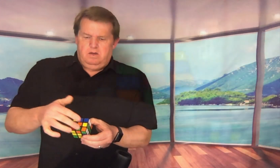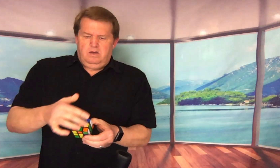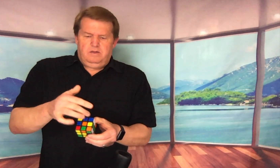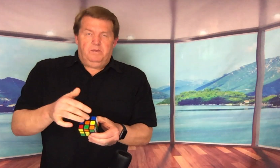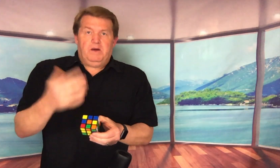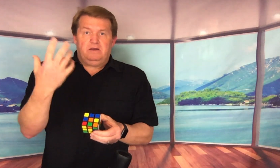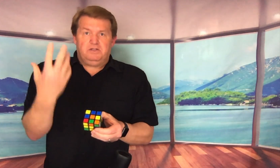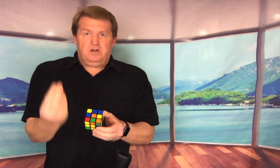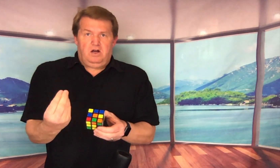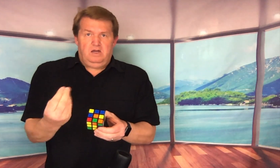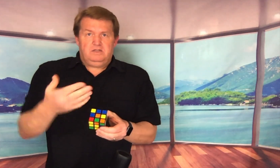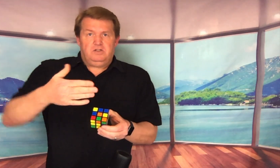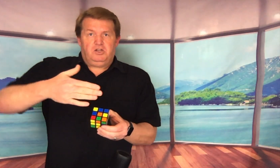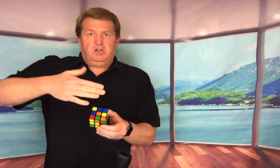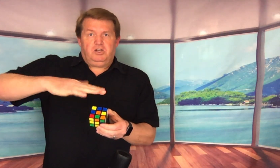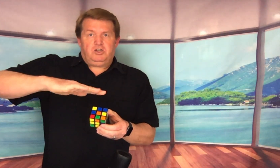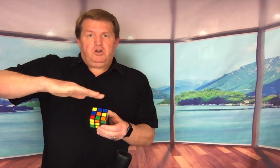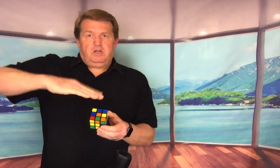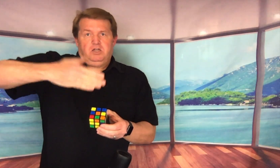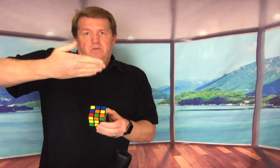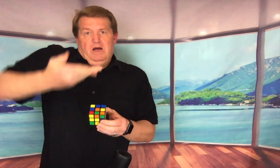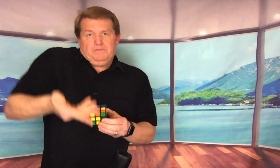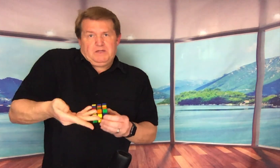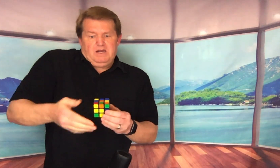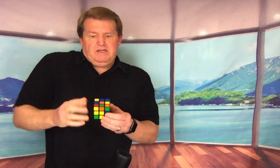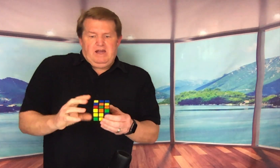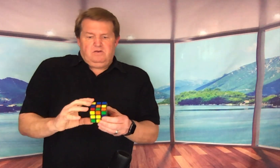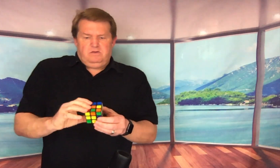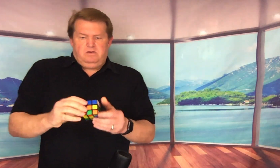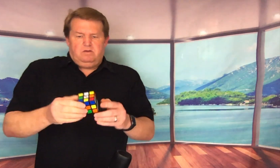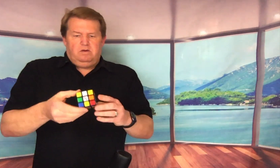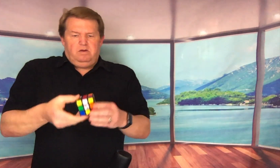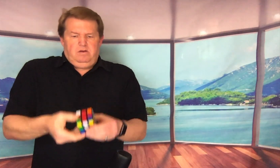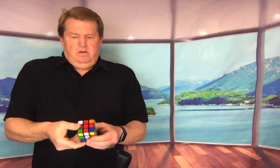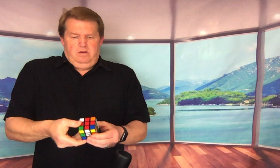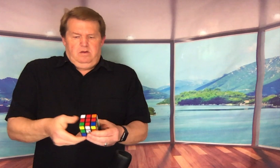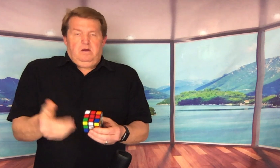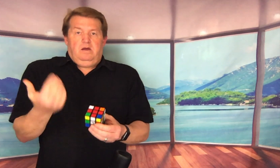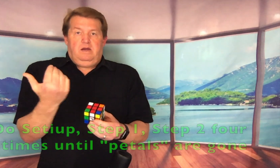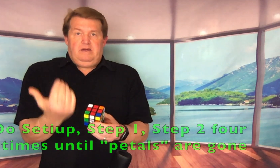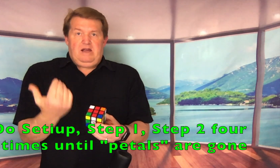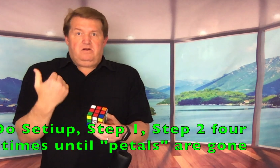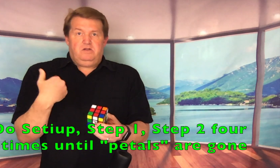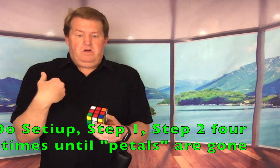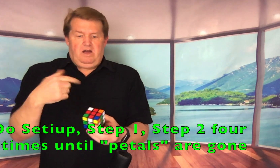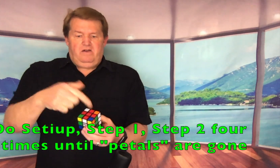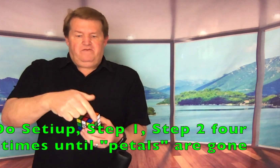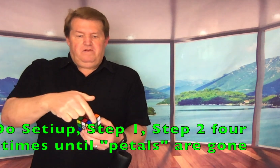The petals are gone, so you're going to turn the cube upside down. And now you have